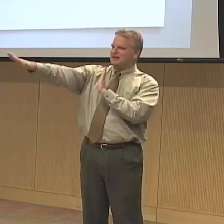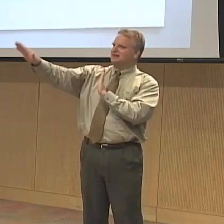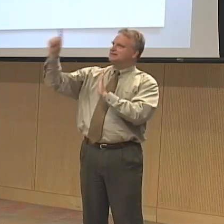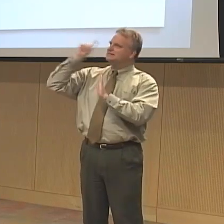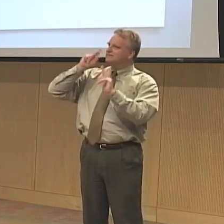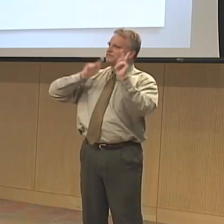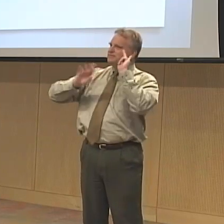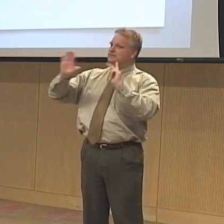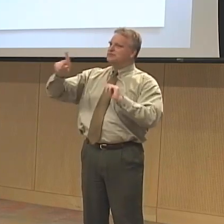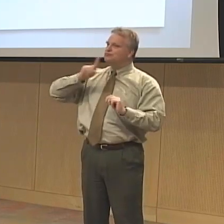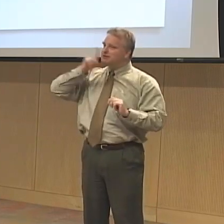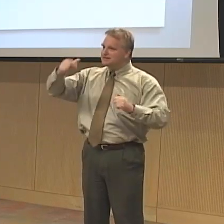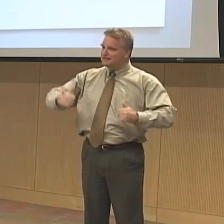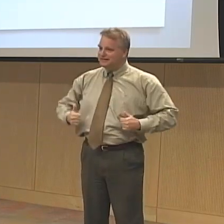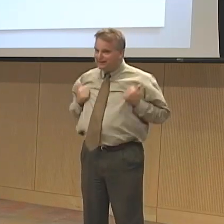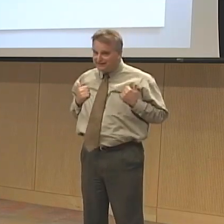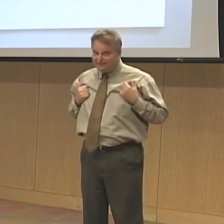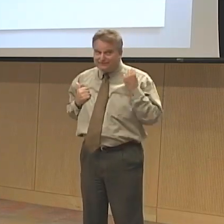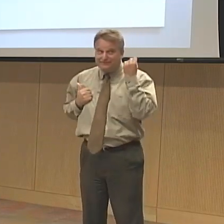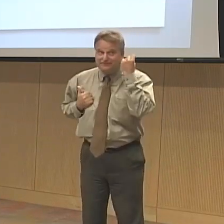reflected real deaf people's lives.